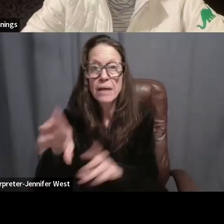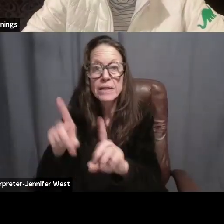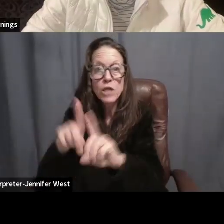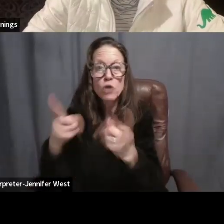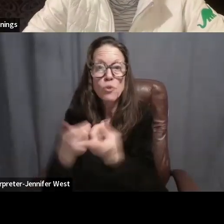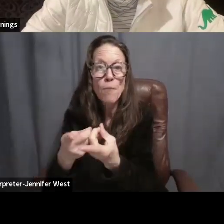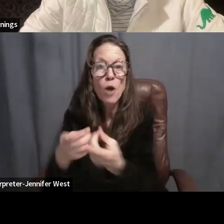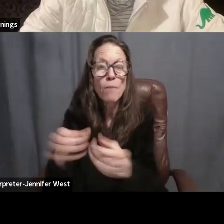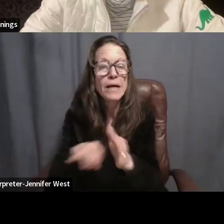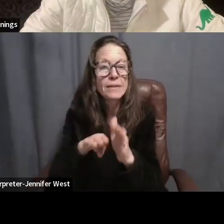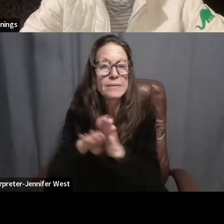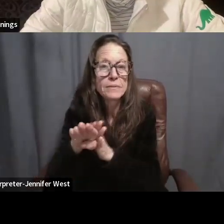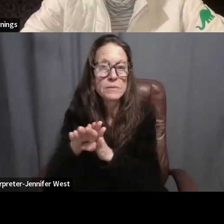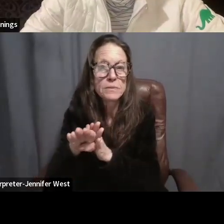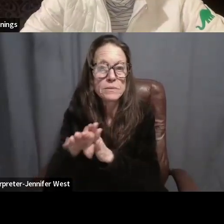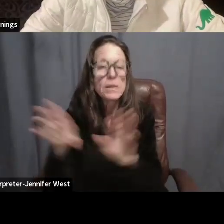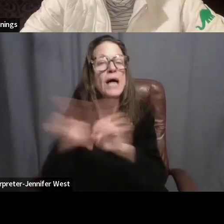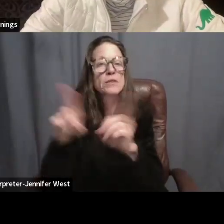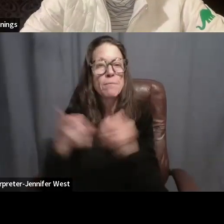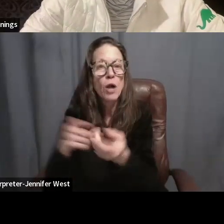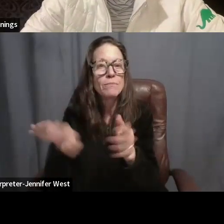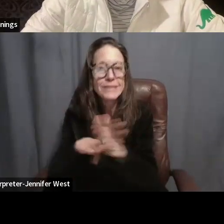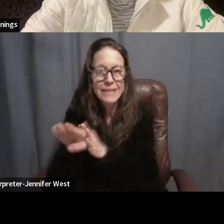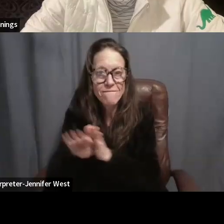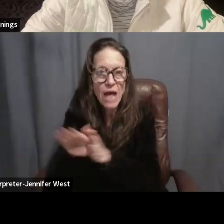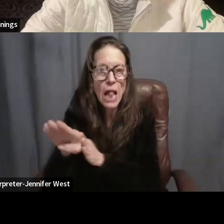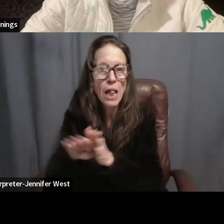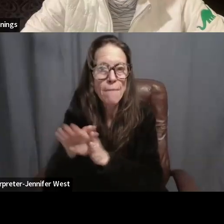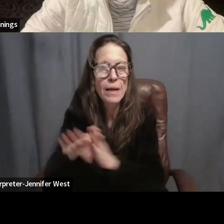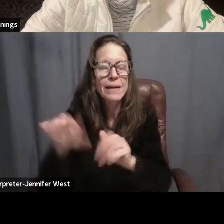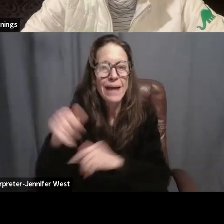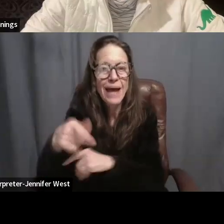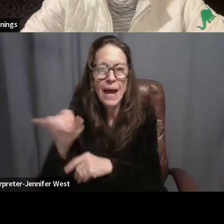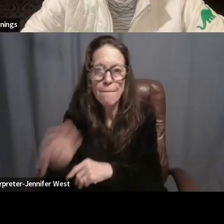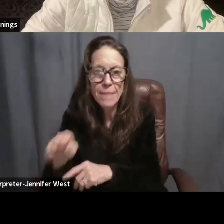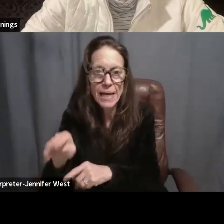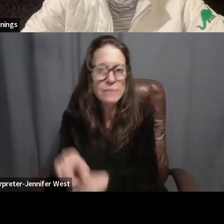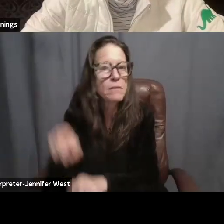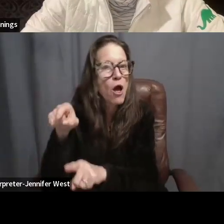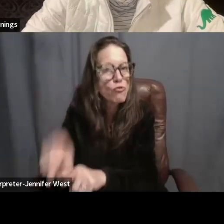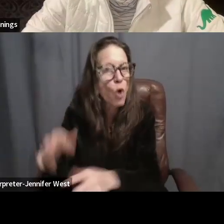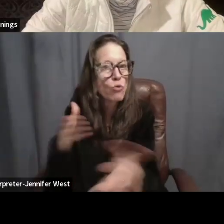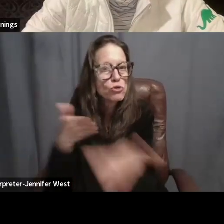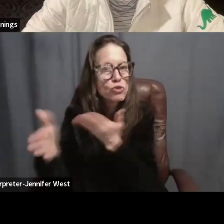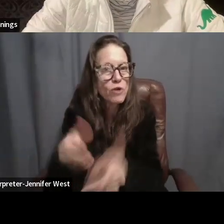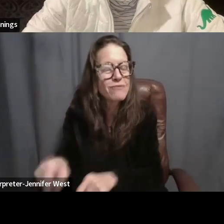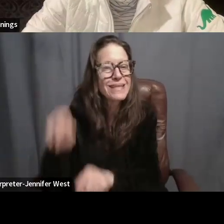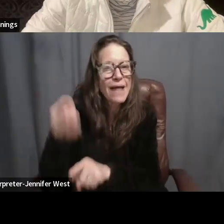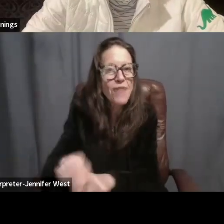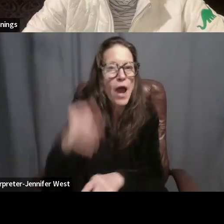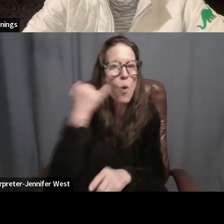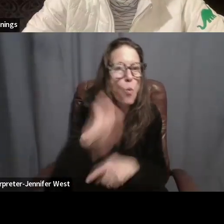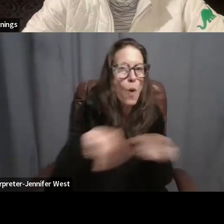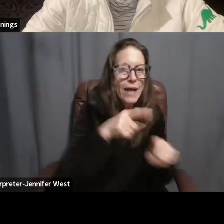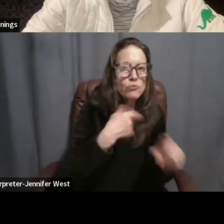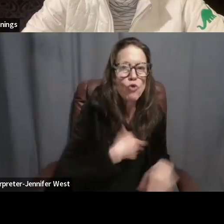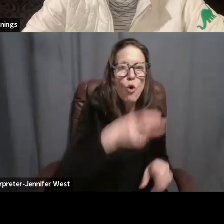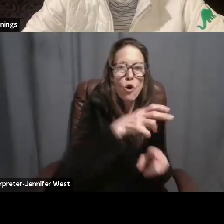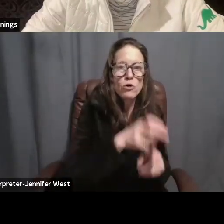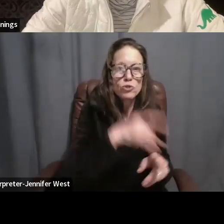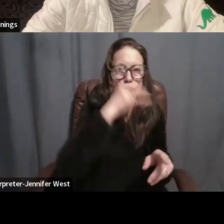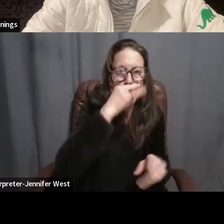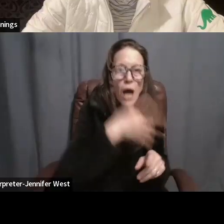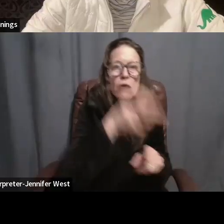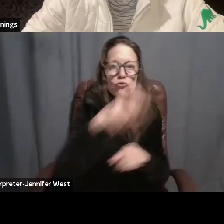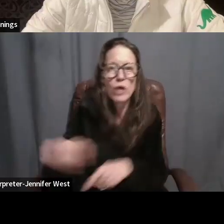Developmental Disabilities Administration, if you do not get those services when your child transitions and becomes age